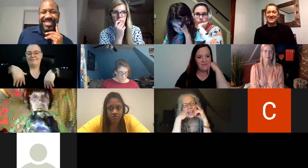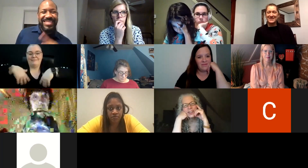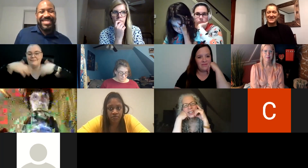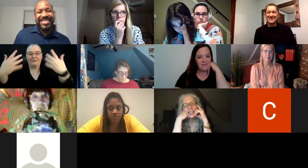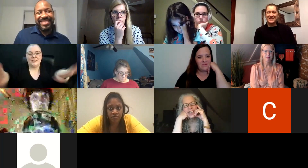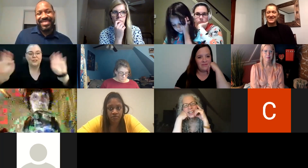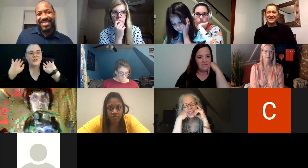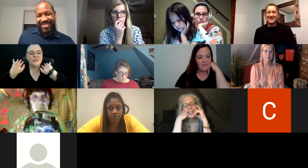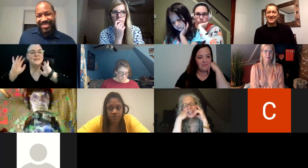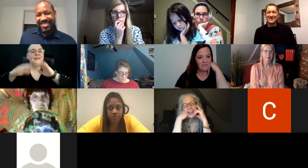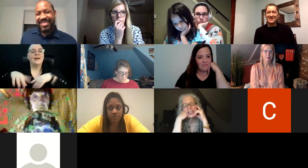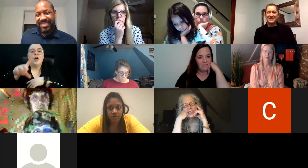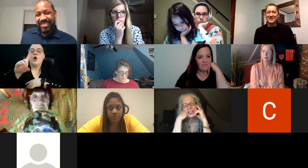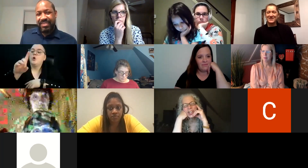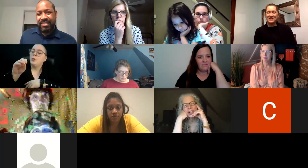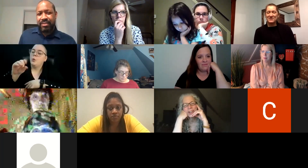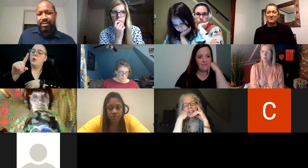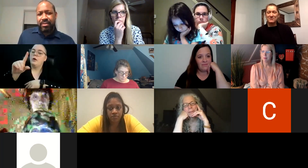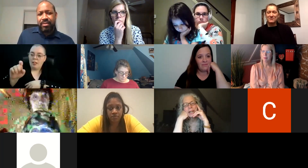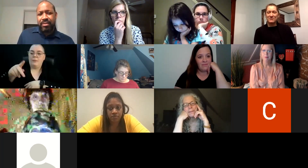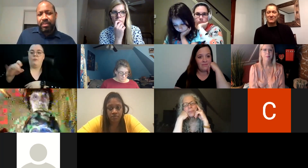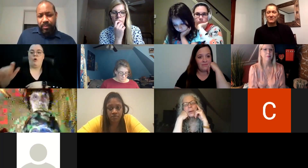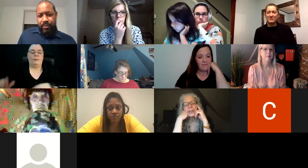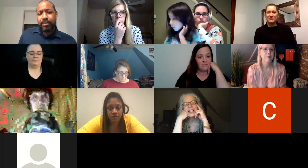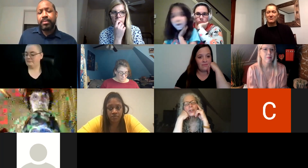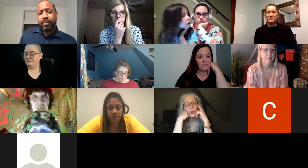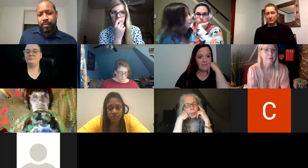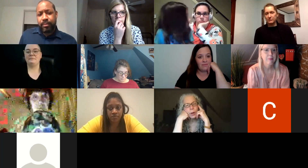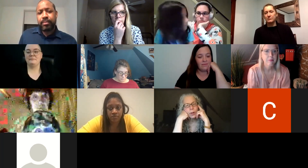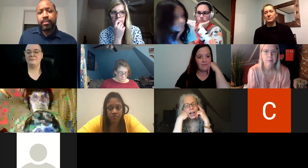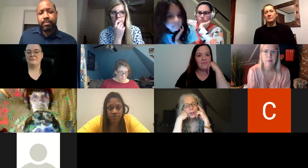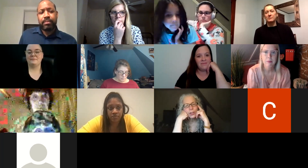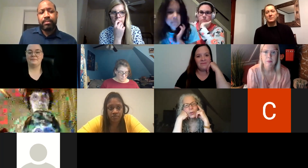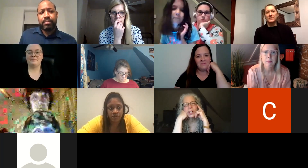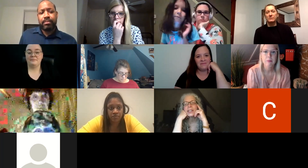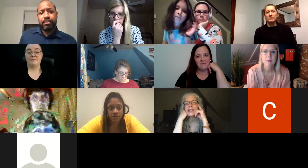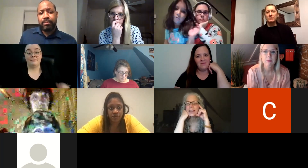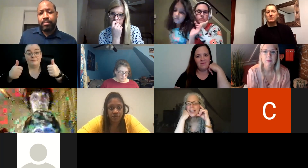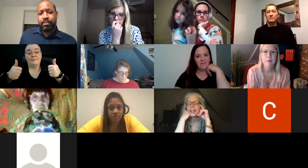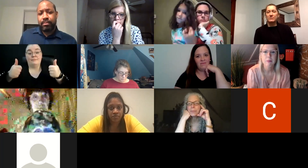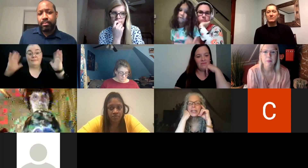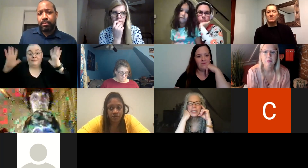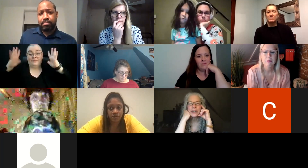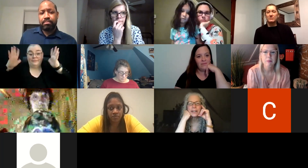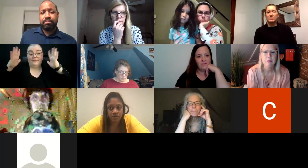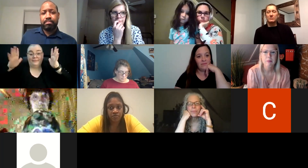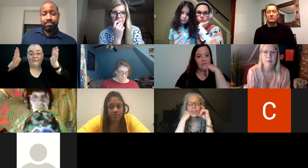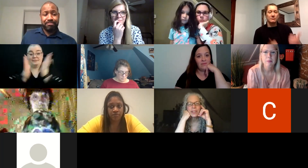all day, and now they're just jello. But I will send a doodle poll out to you all to set the next meeting date. That's